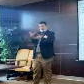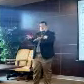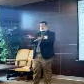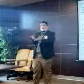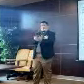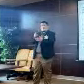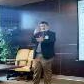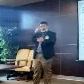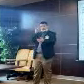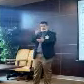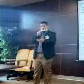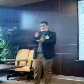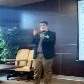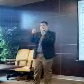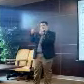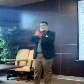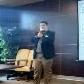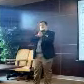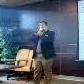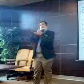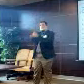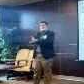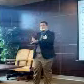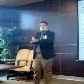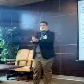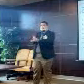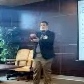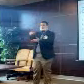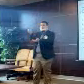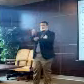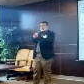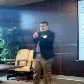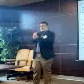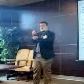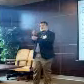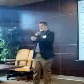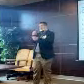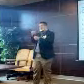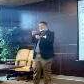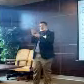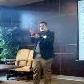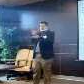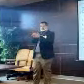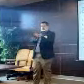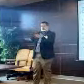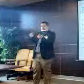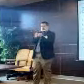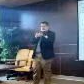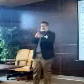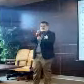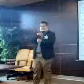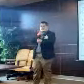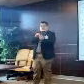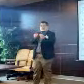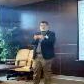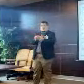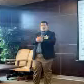so we do think that treatment is very successful. And again, there are other providers across the region also helping to support this.